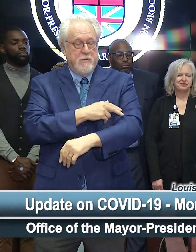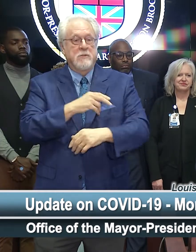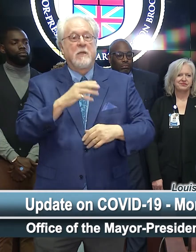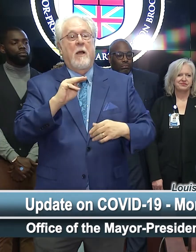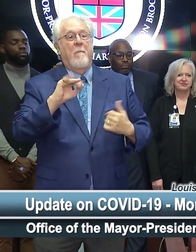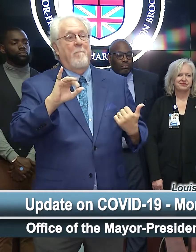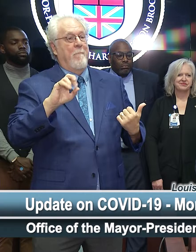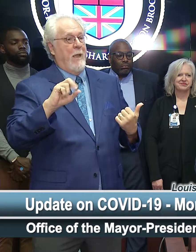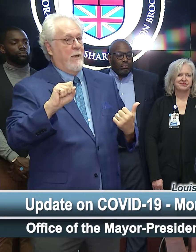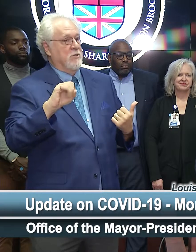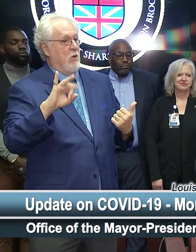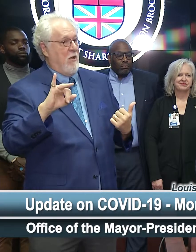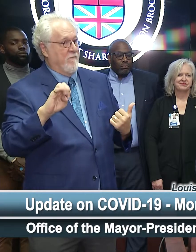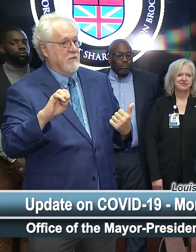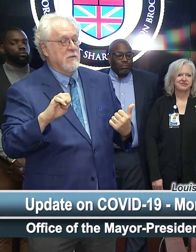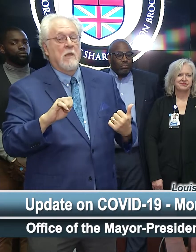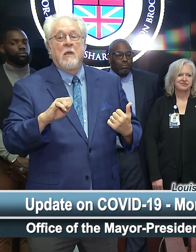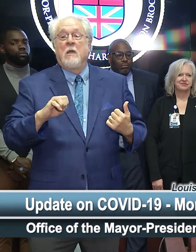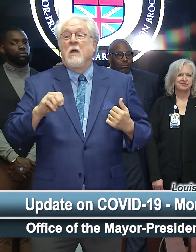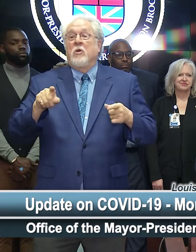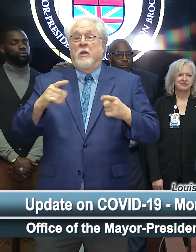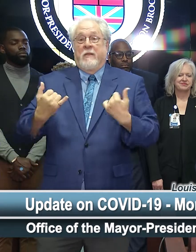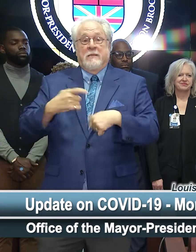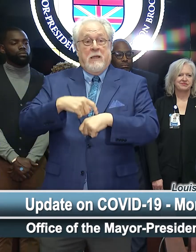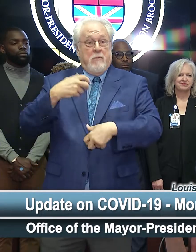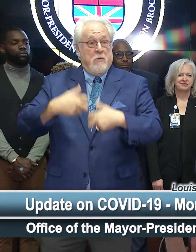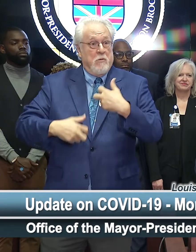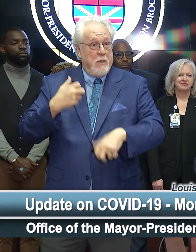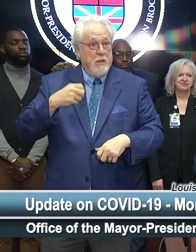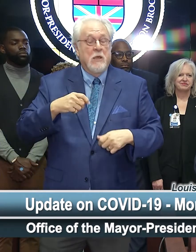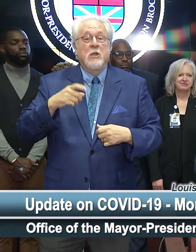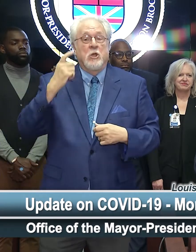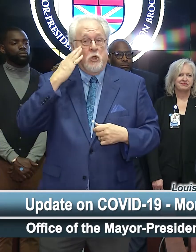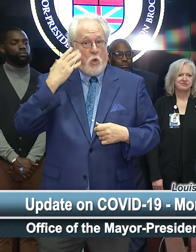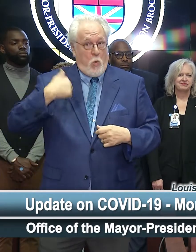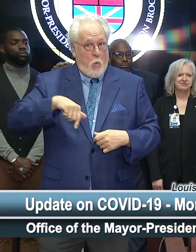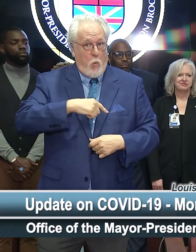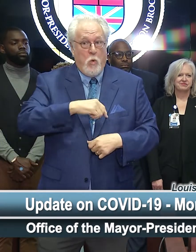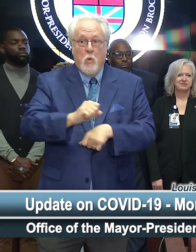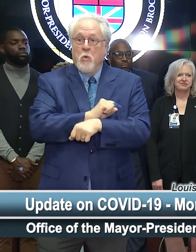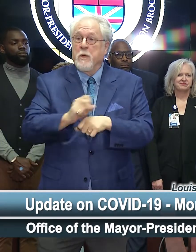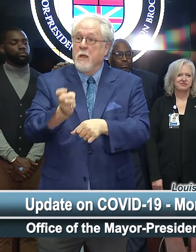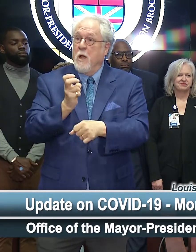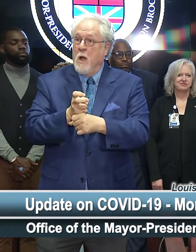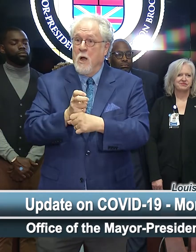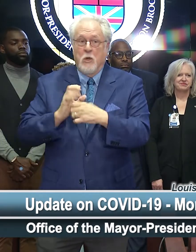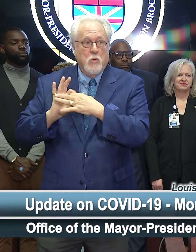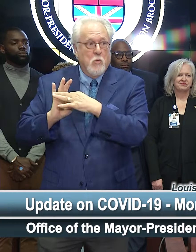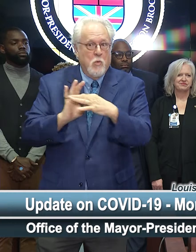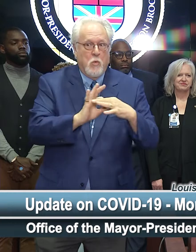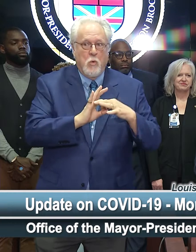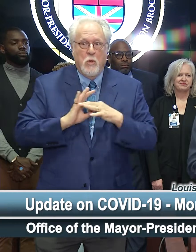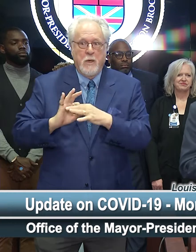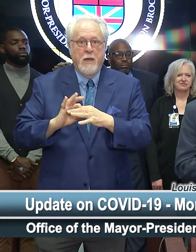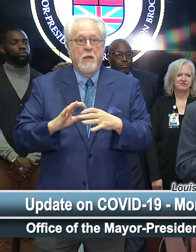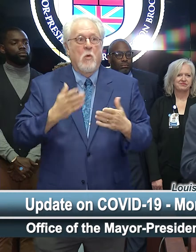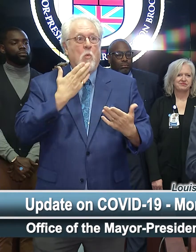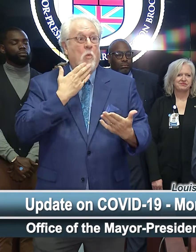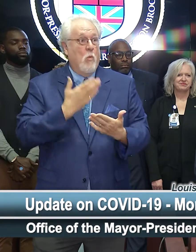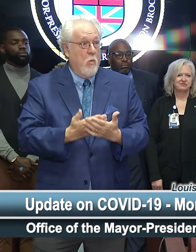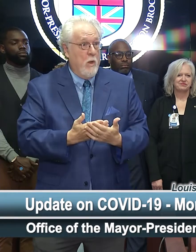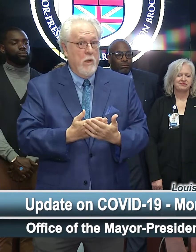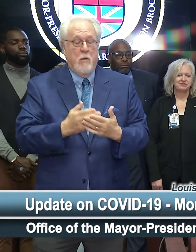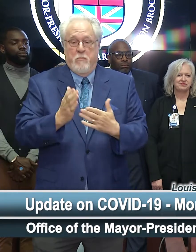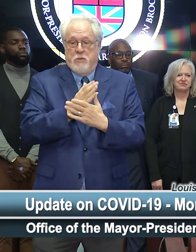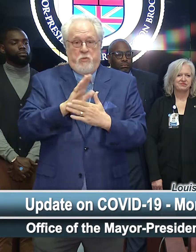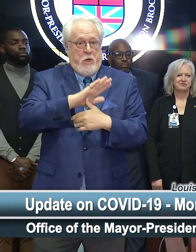want to reassure everyone that in this time of crisis, you need to know that we're working very, very hard, coordinating incredibly well amongst